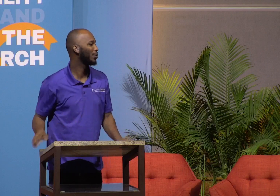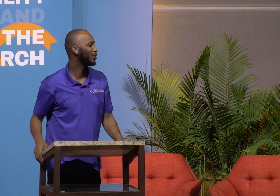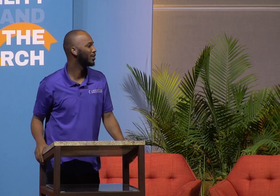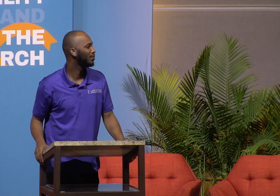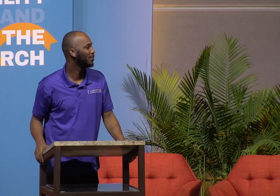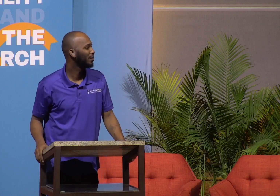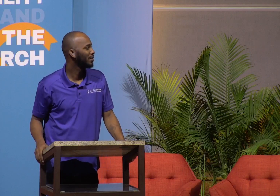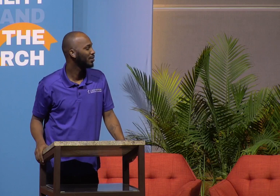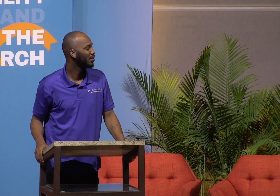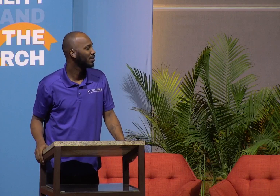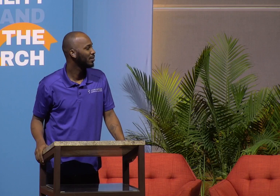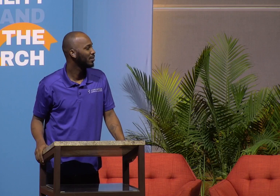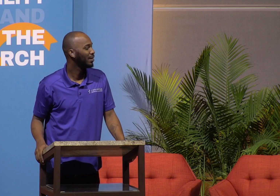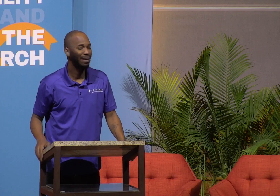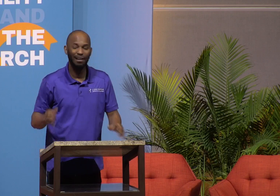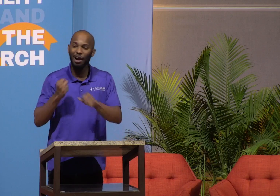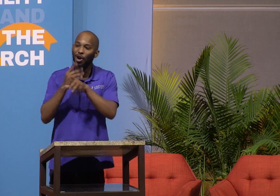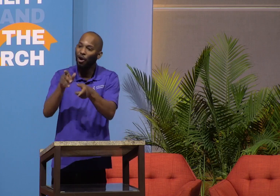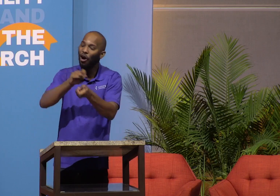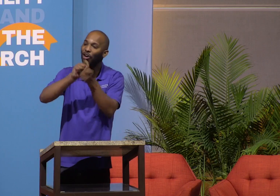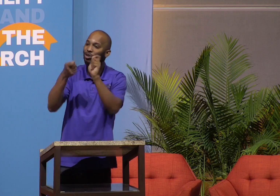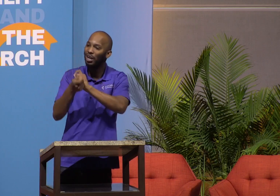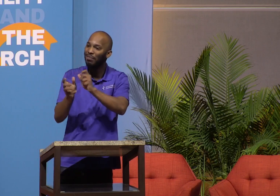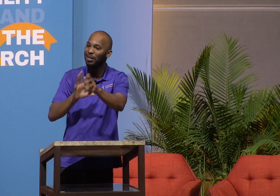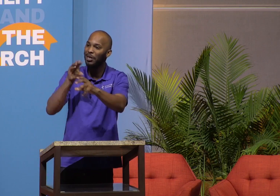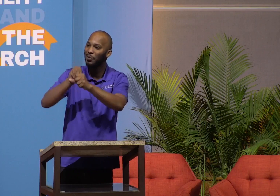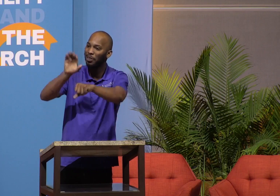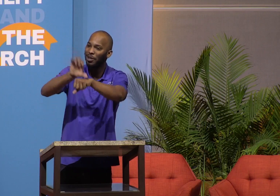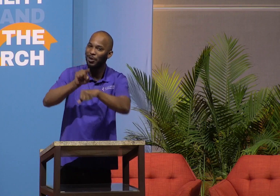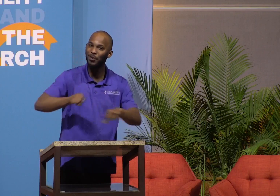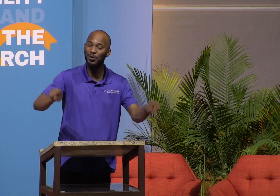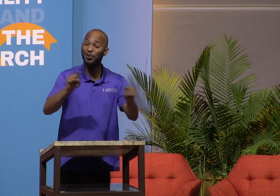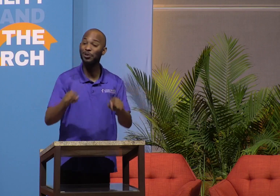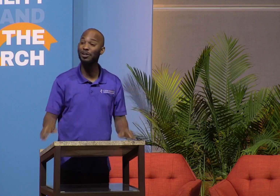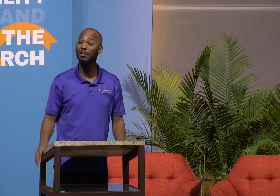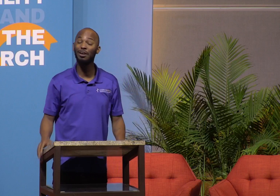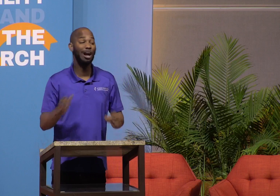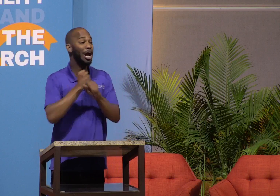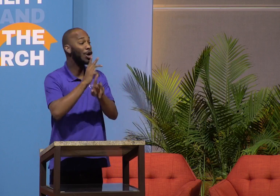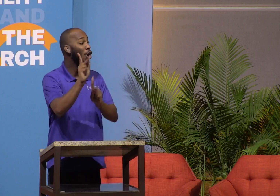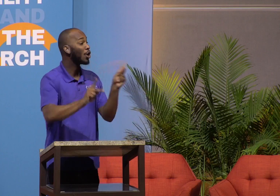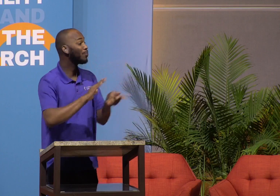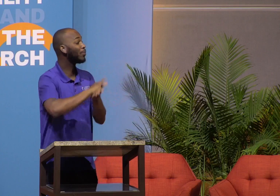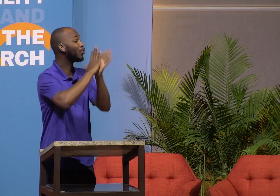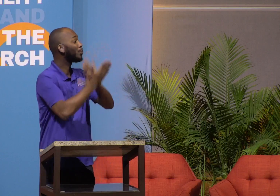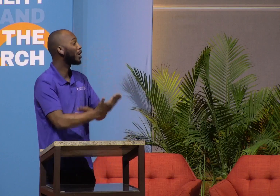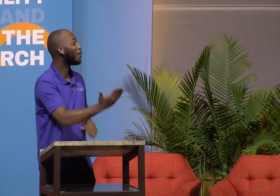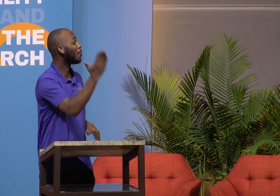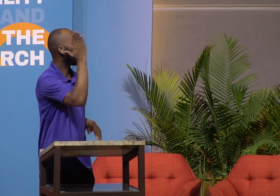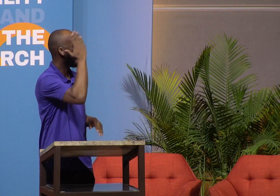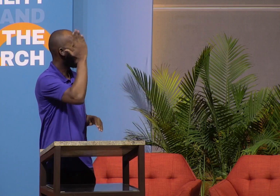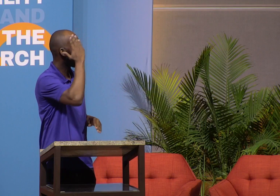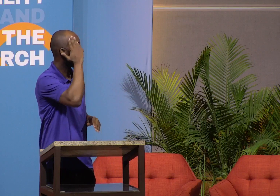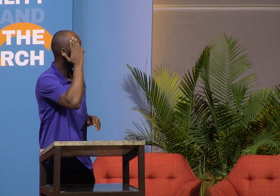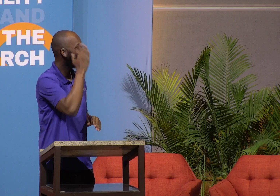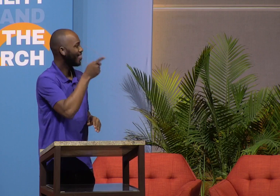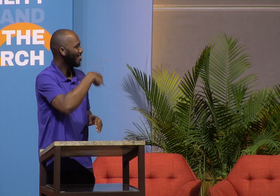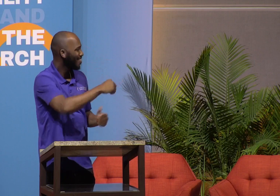be on the stage while worship is going on. You're going to transform just the church at